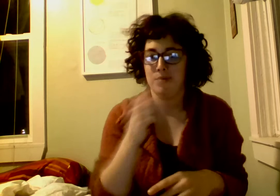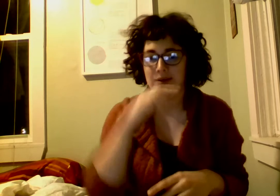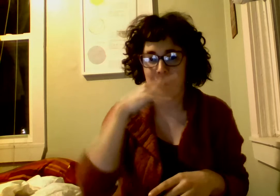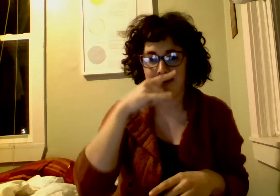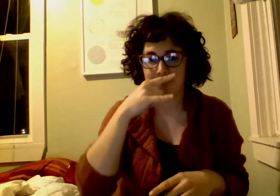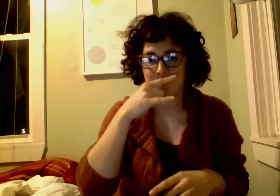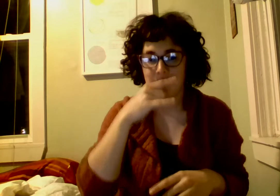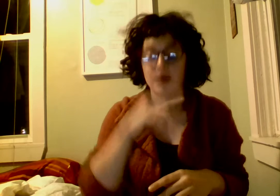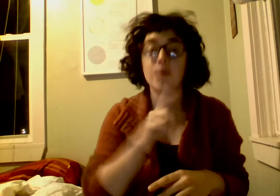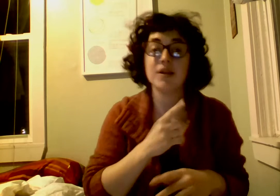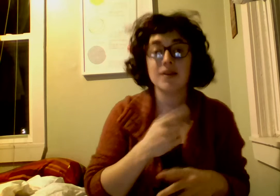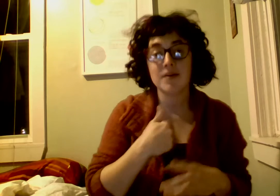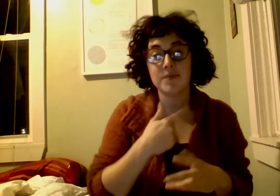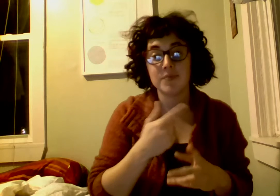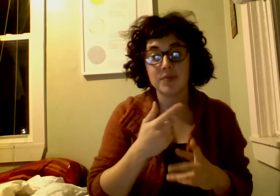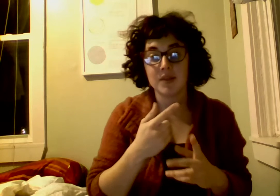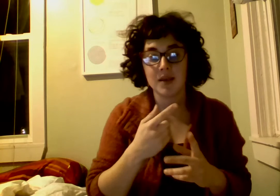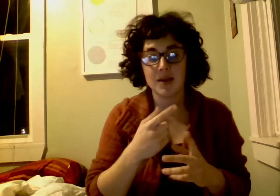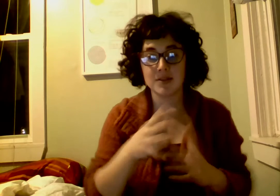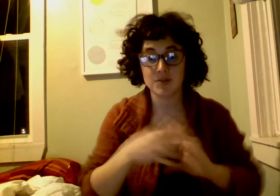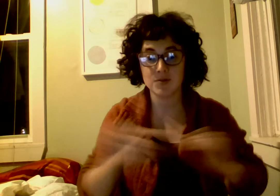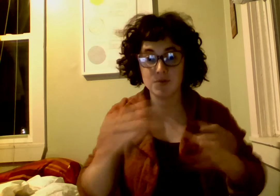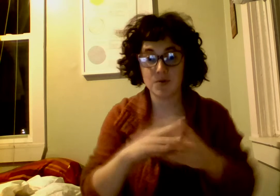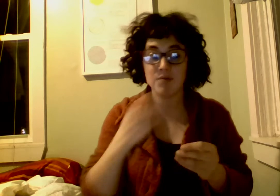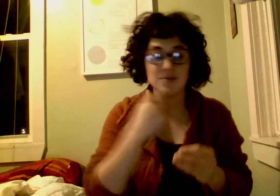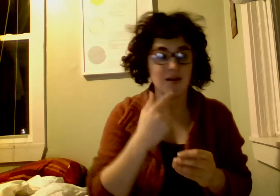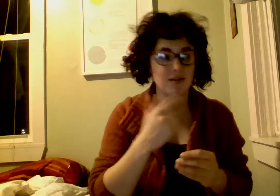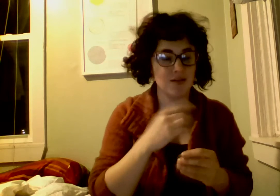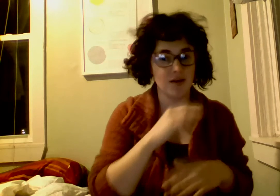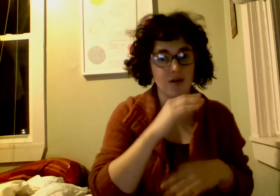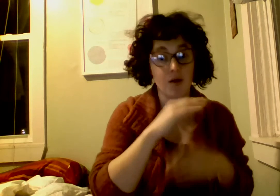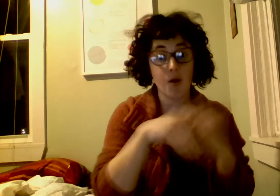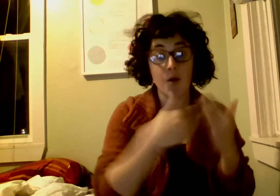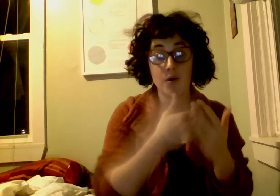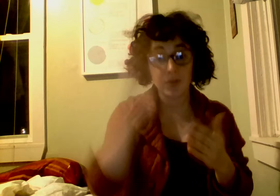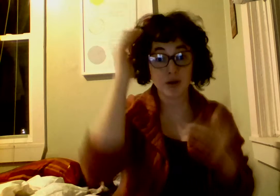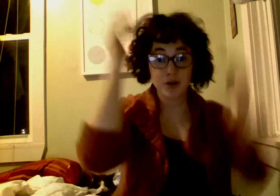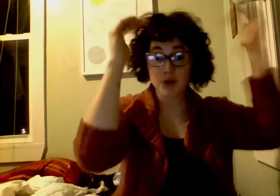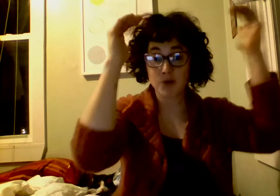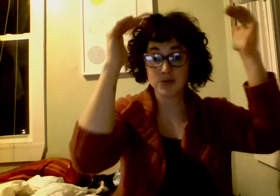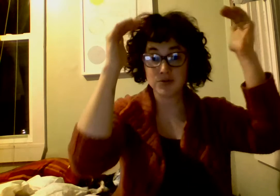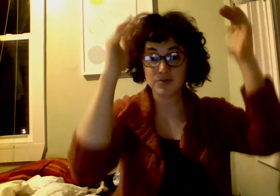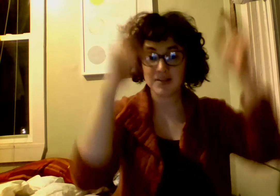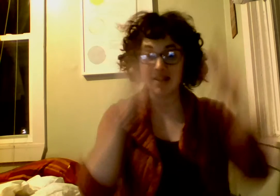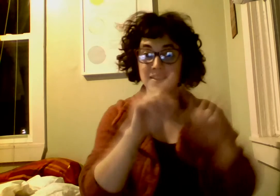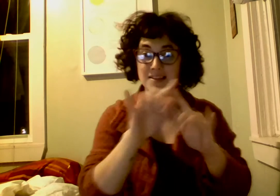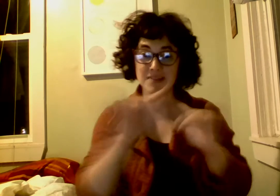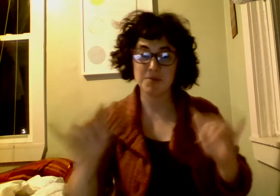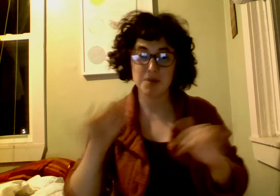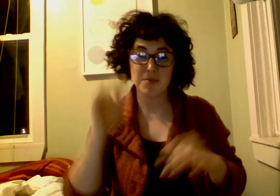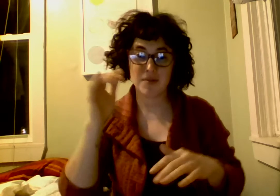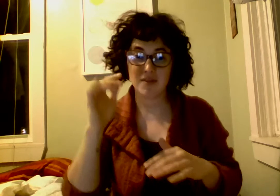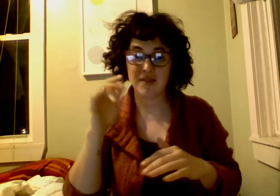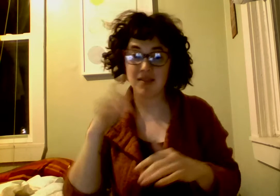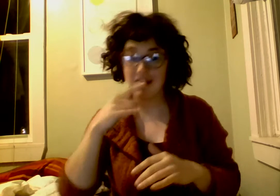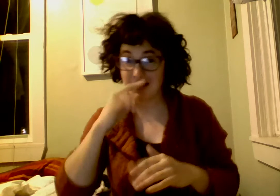all the little kids were also awake, like after school, right? The shows that are on after school are very different from the shows that are